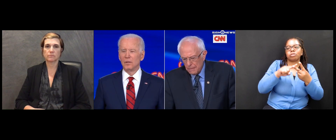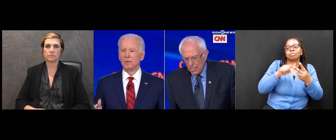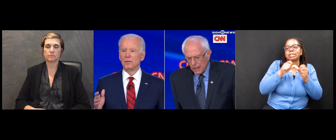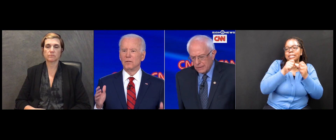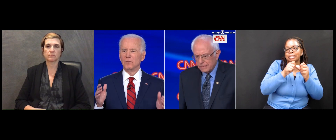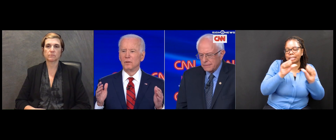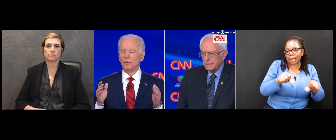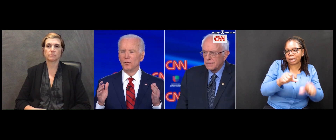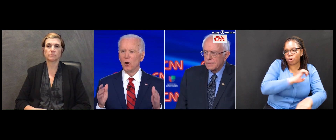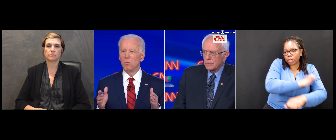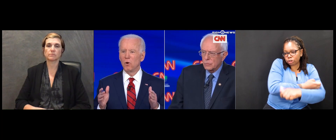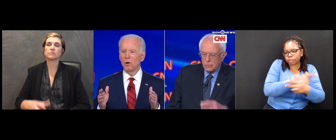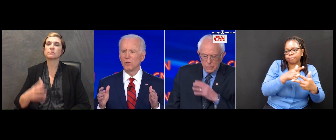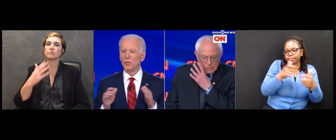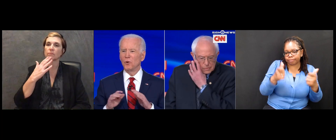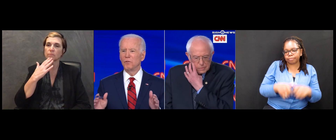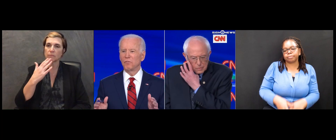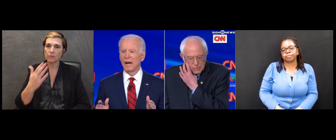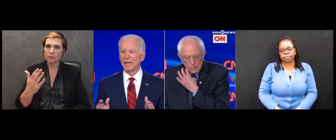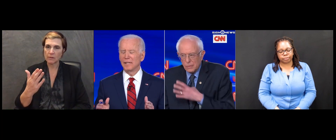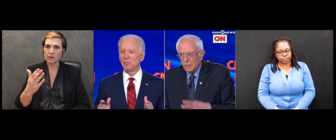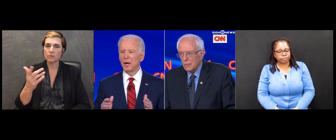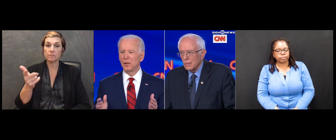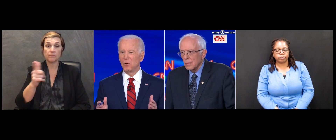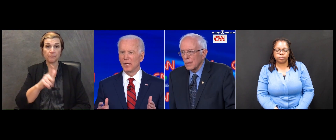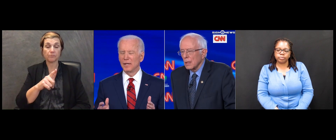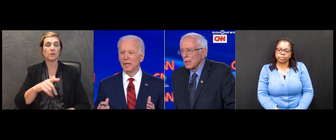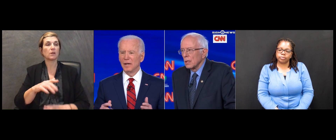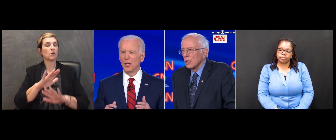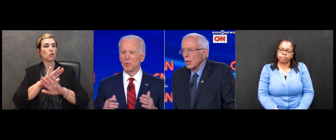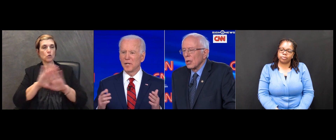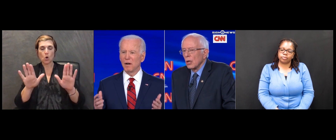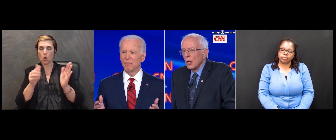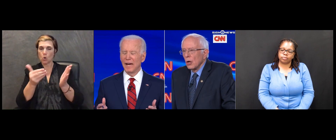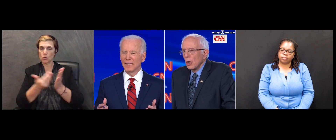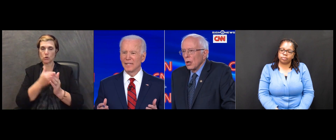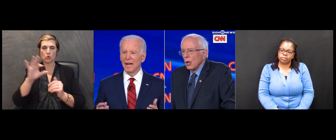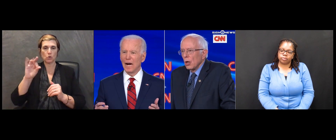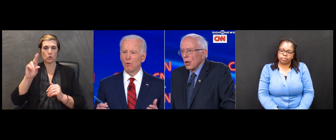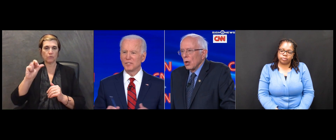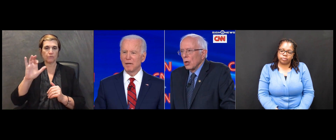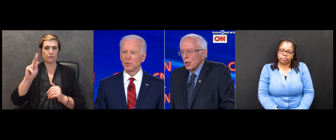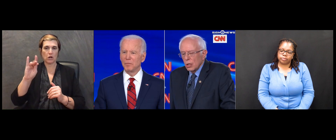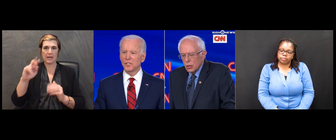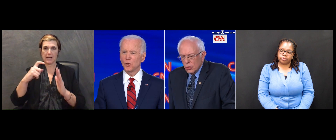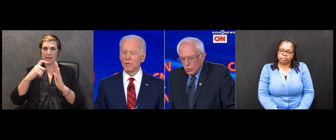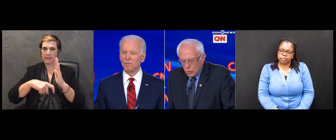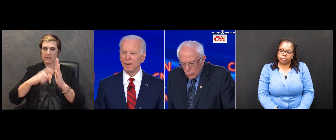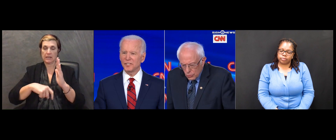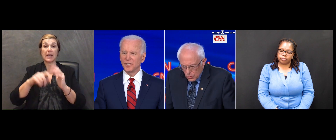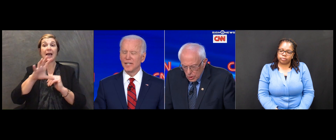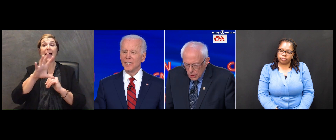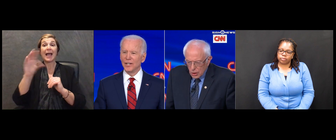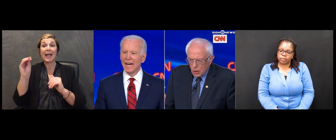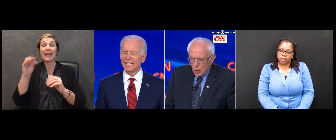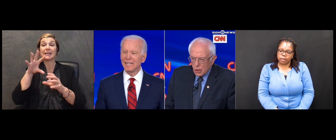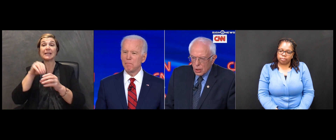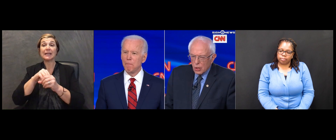Thank you, Senator. No more, no new fracking. And by the way, on the Recovery Act, I was able to make sure we